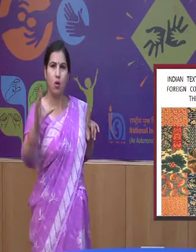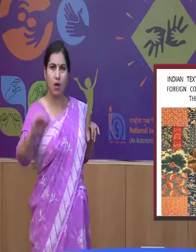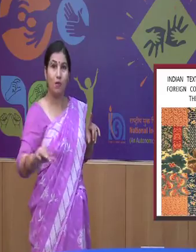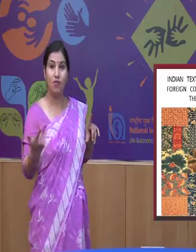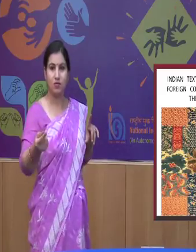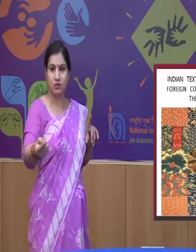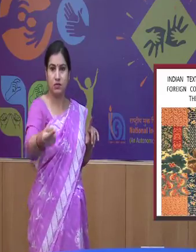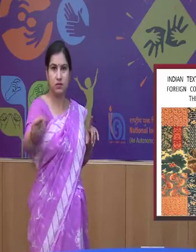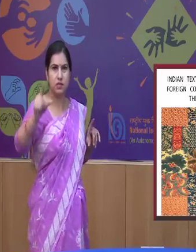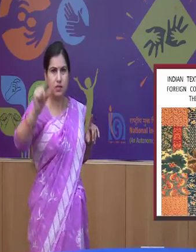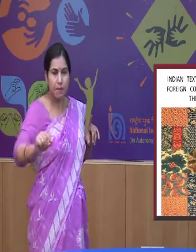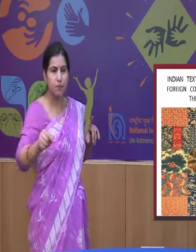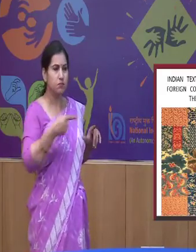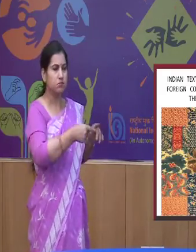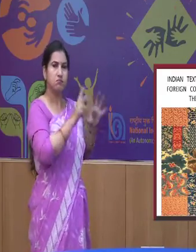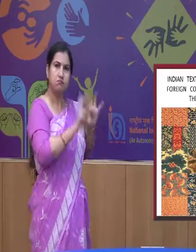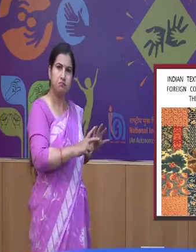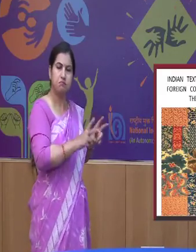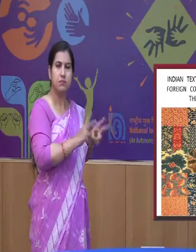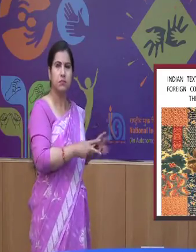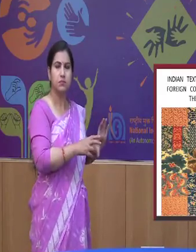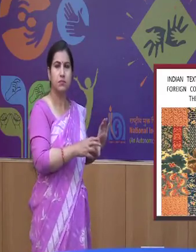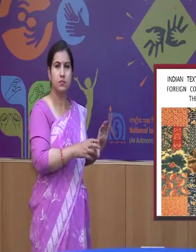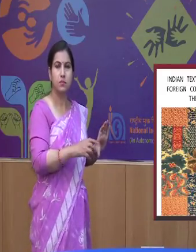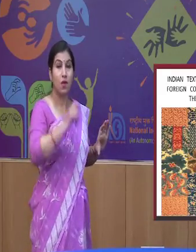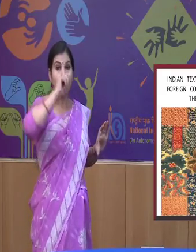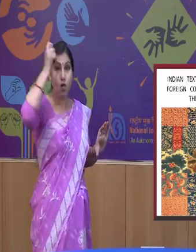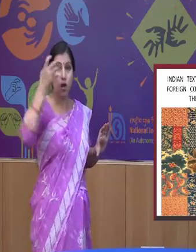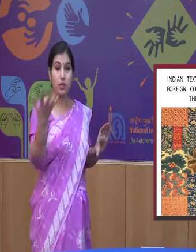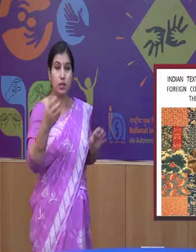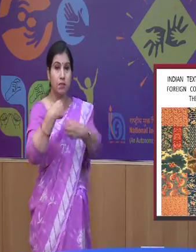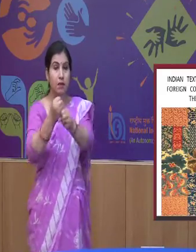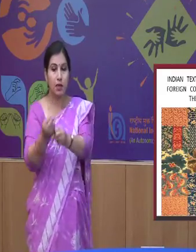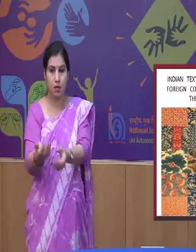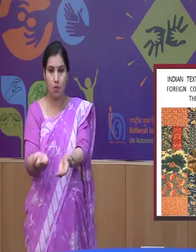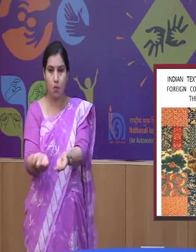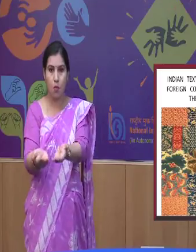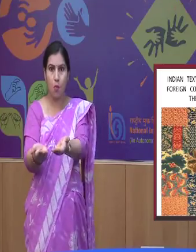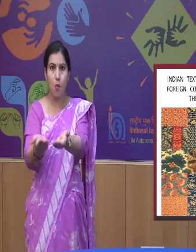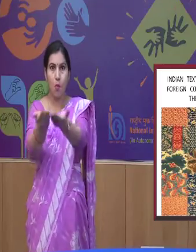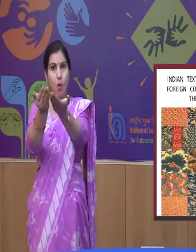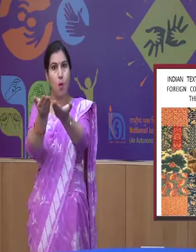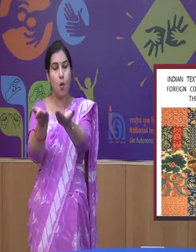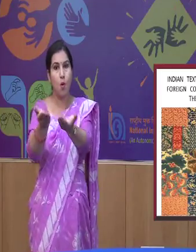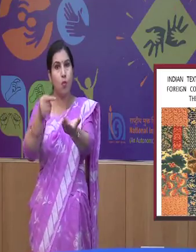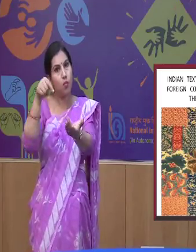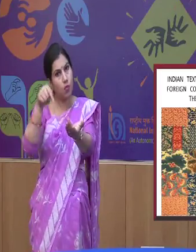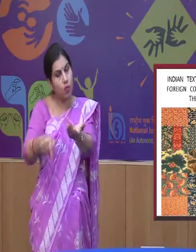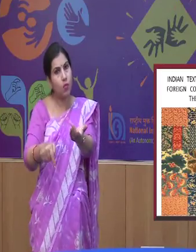decreased, while demands for foreign goods increased due to their